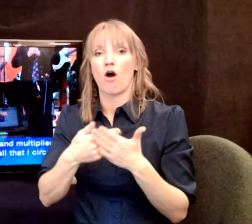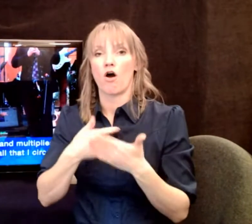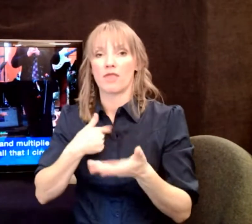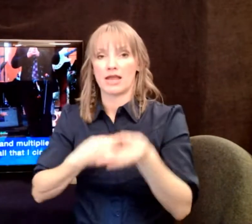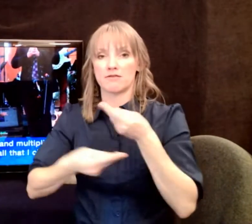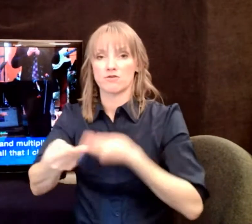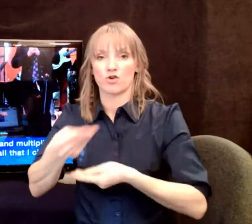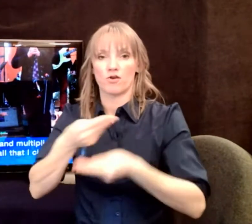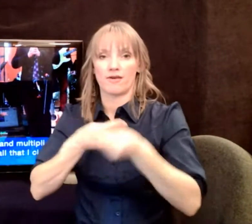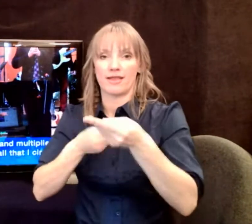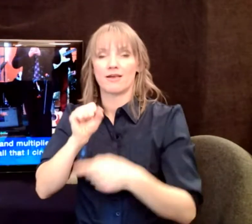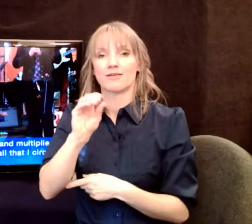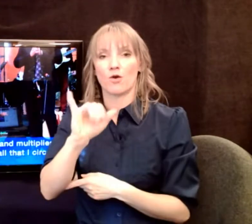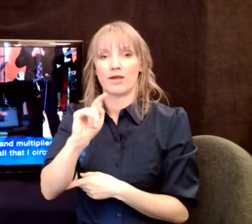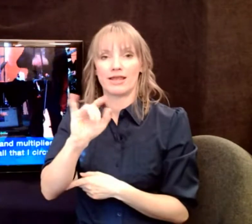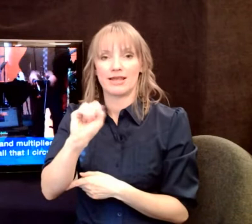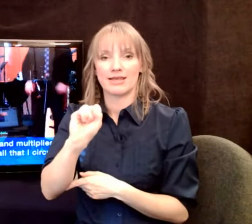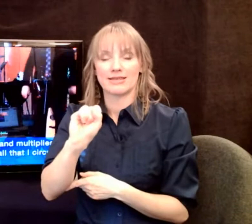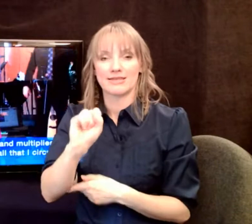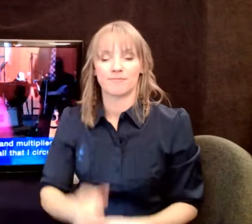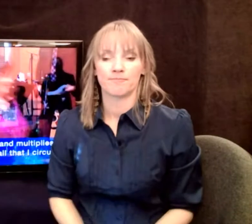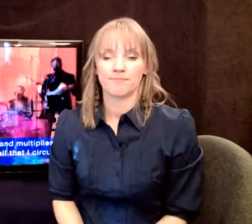I circulate. And so it is.